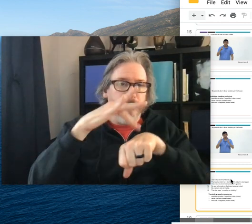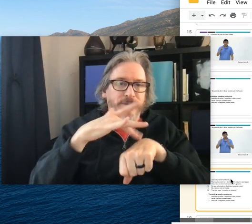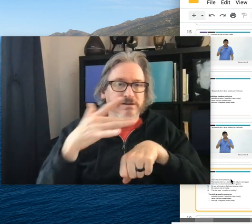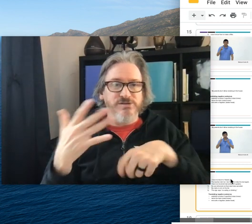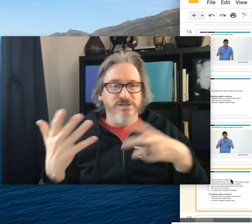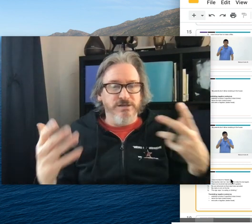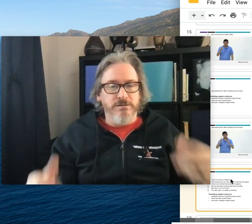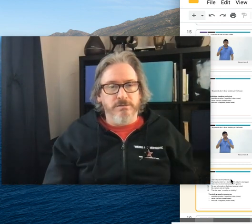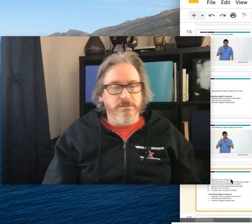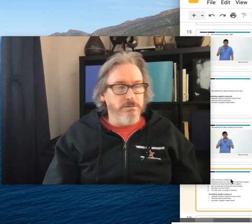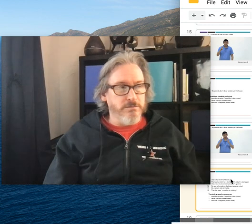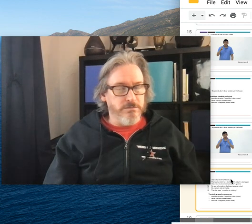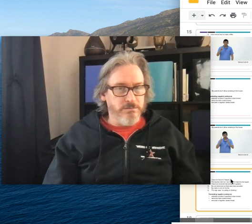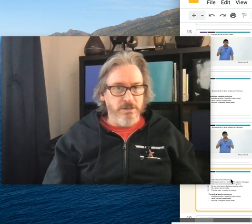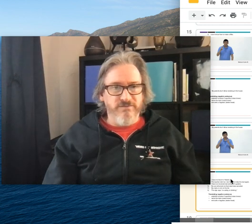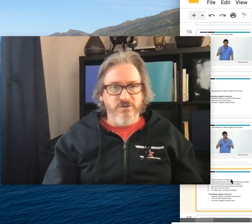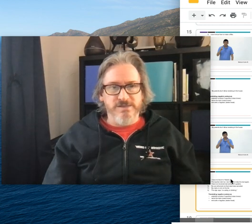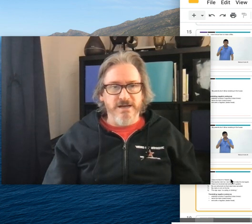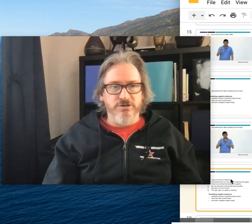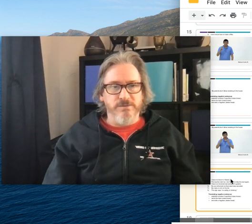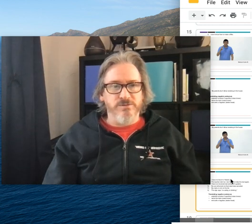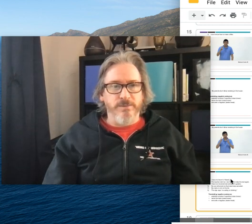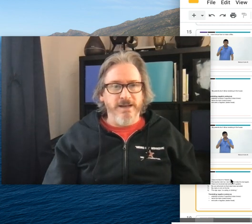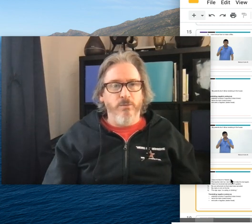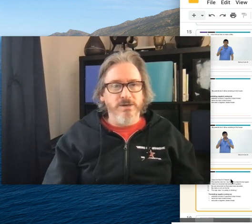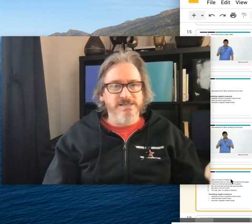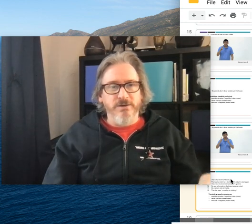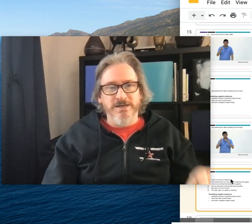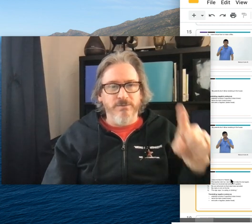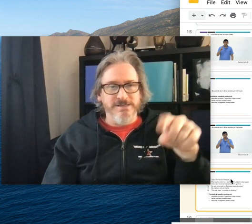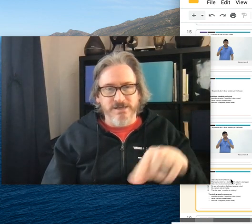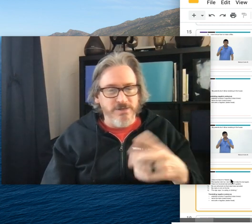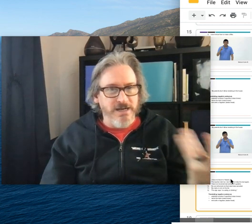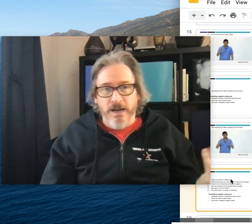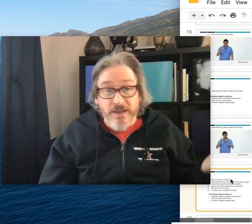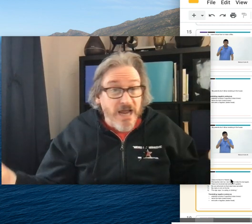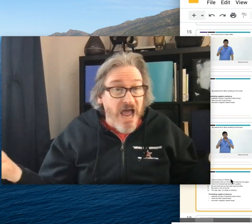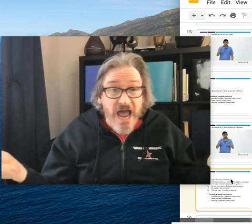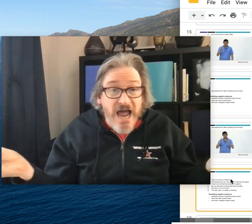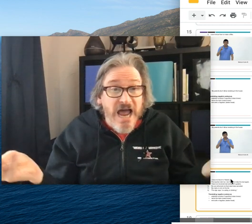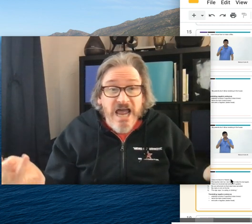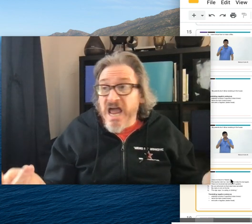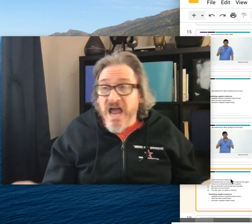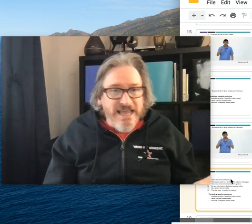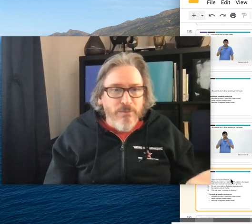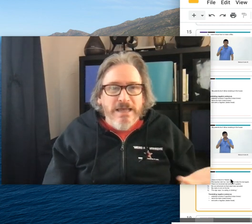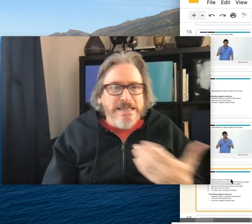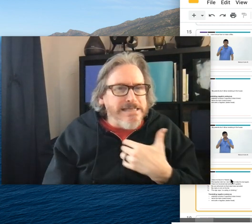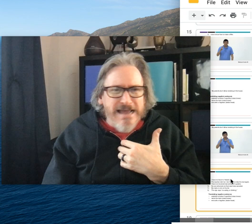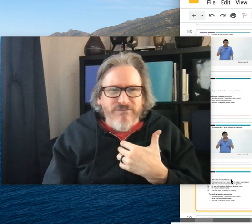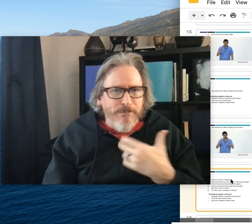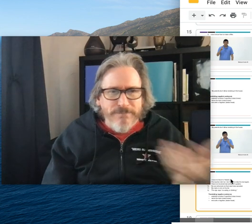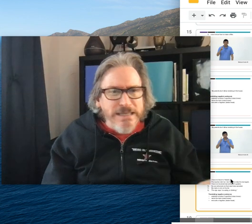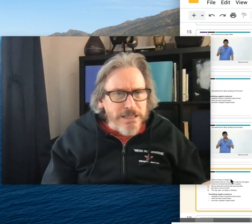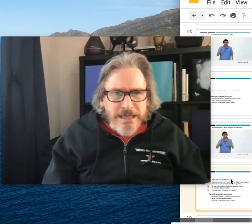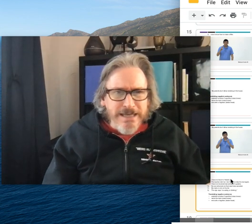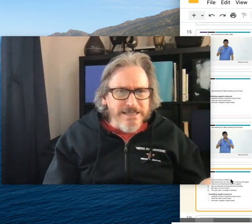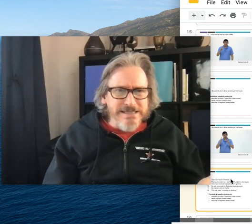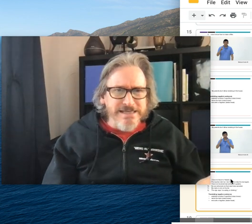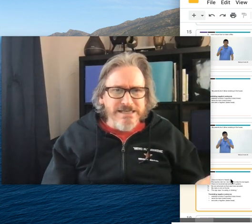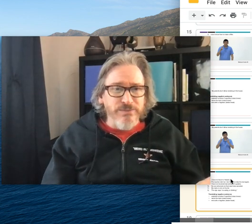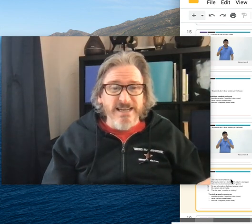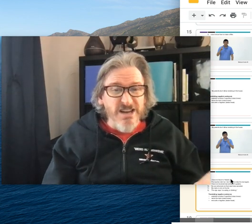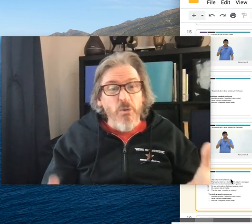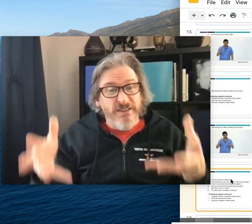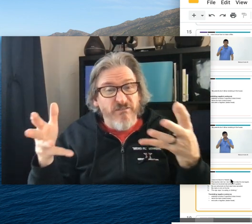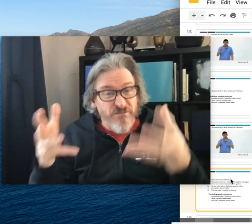So my parents used to love those kind of trips where we'd hit one city one day. I'm like, can we at least have a meal in